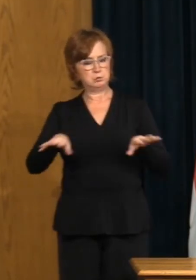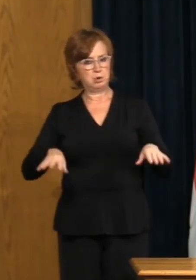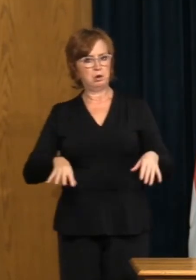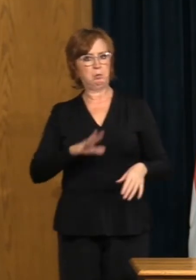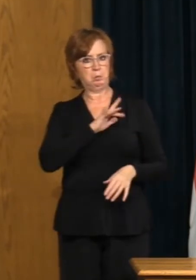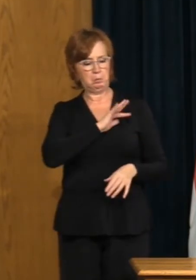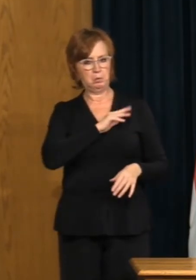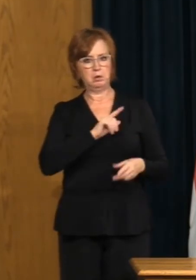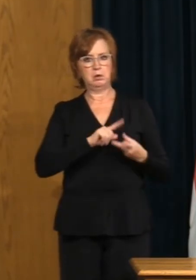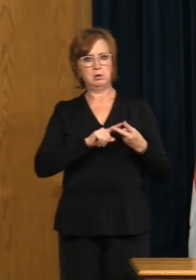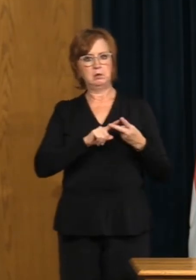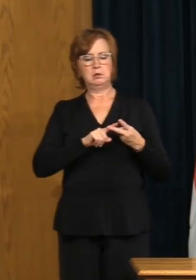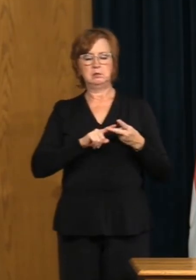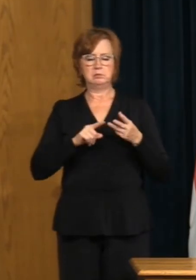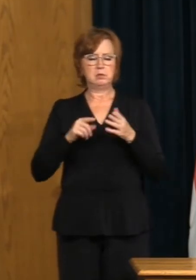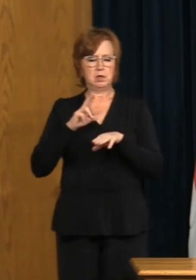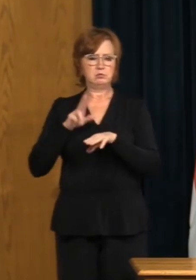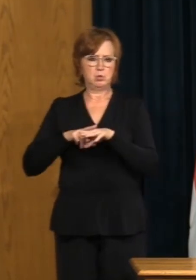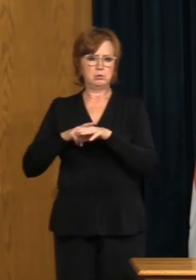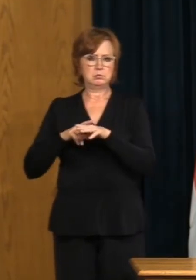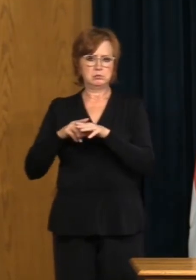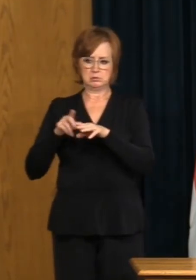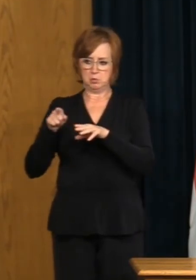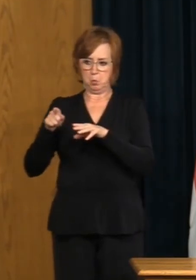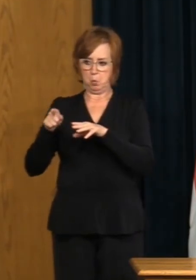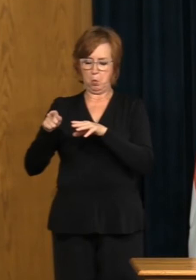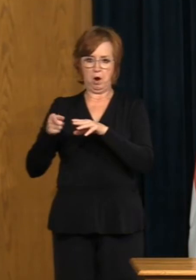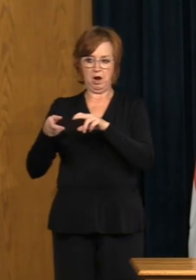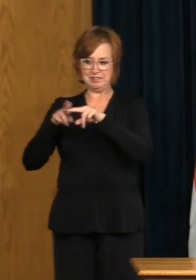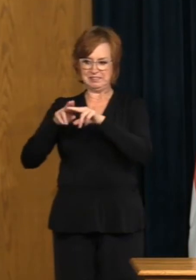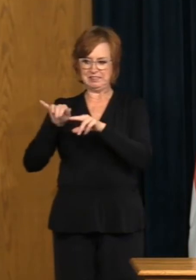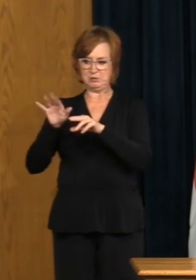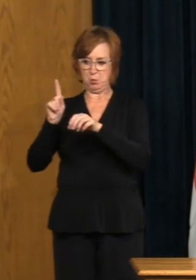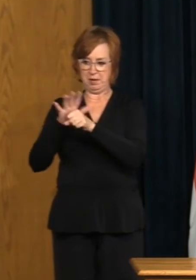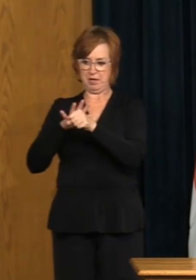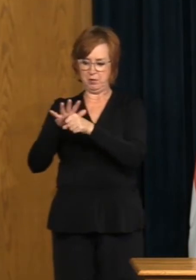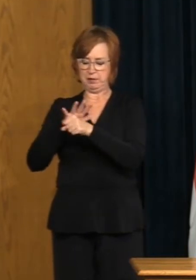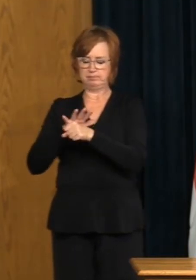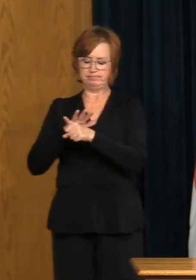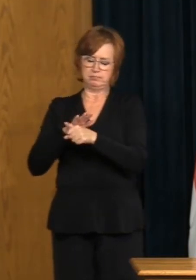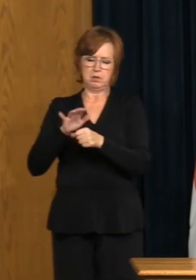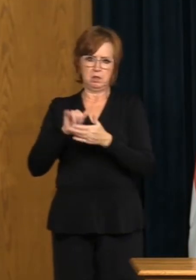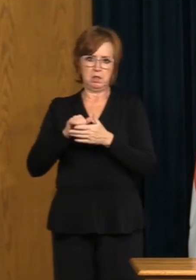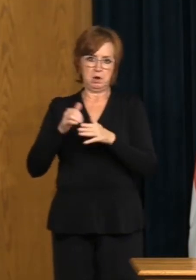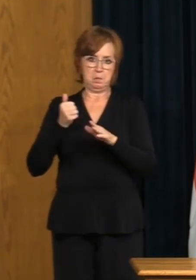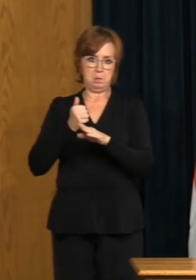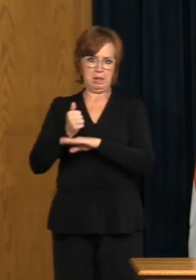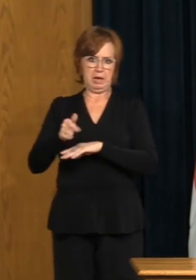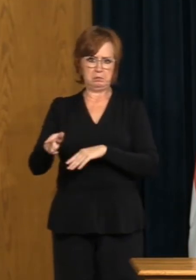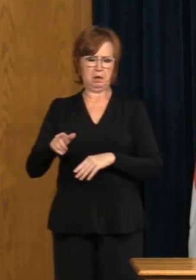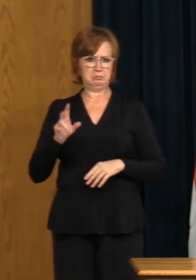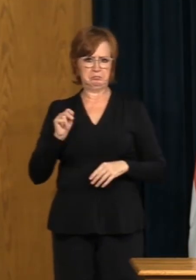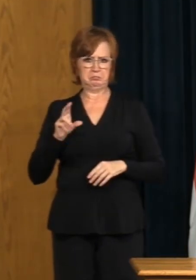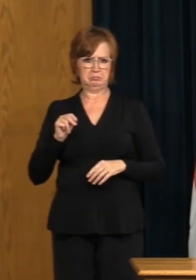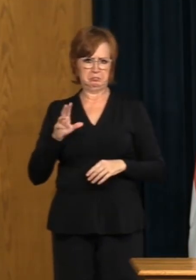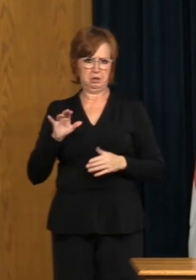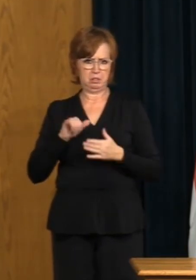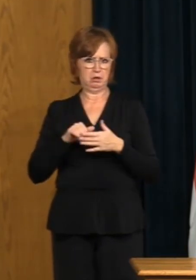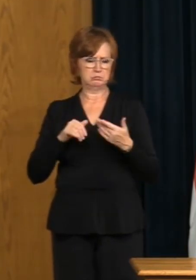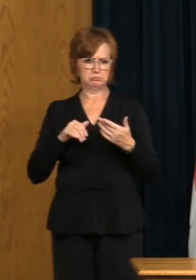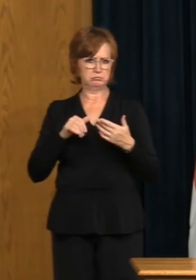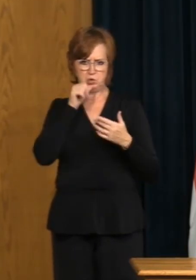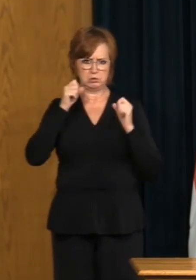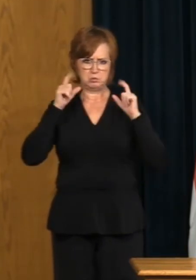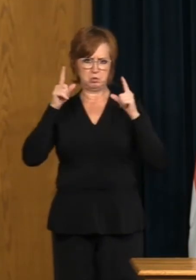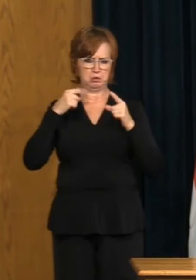and we should understand that and learn from that. But I think with all these measures in place, we would like to see our transmission numbers